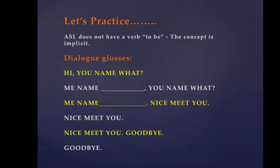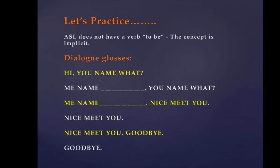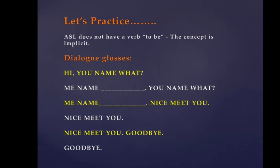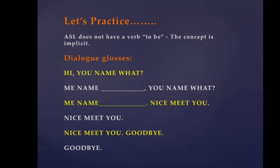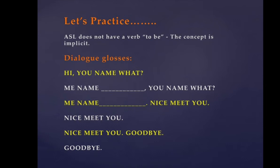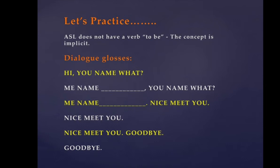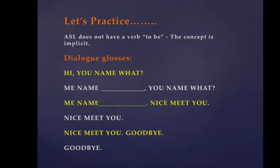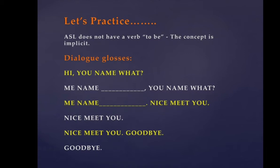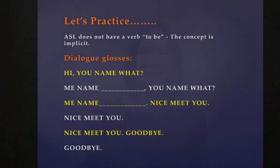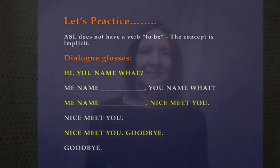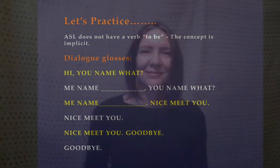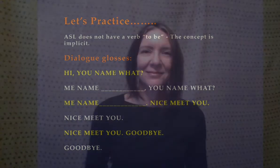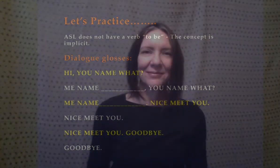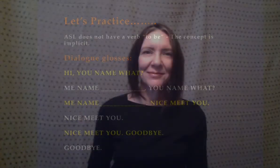production.